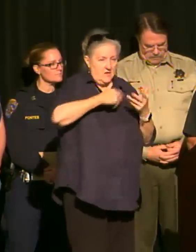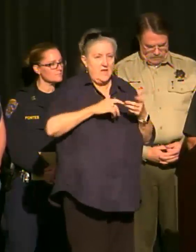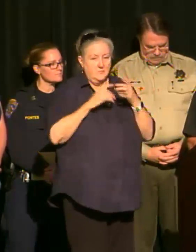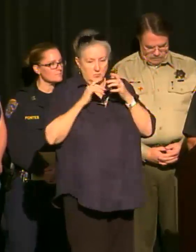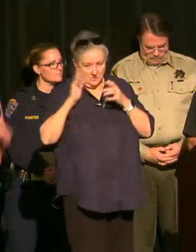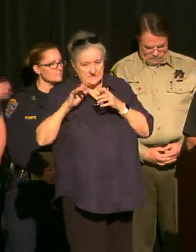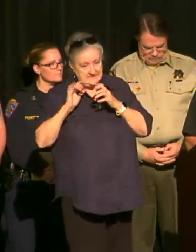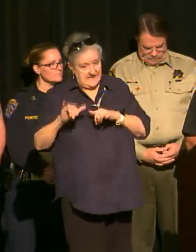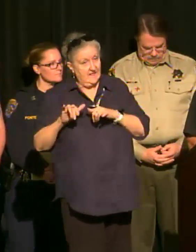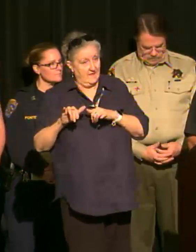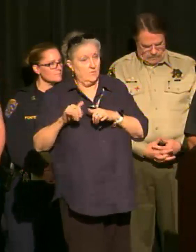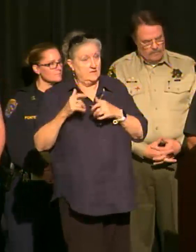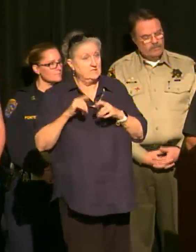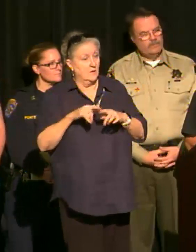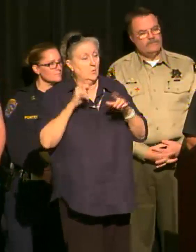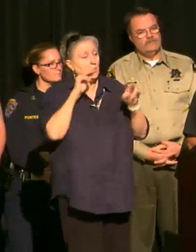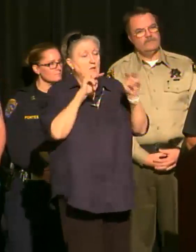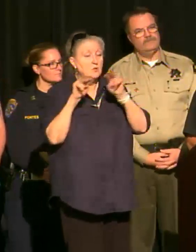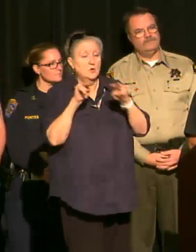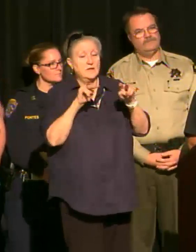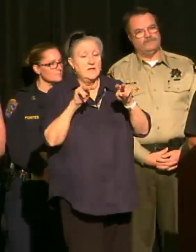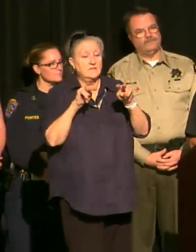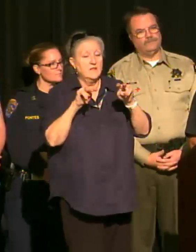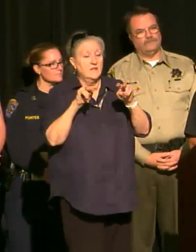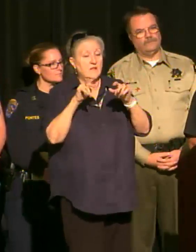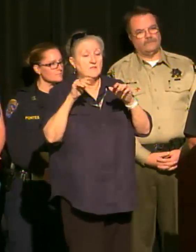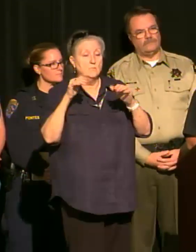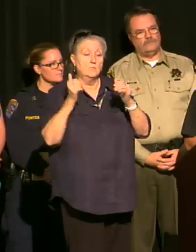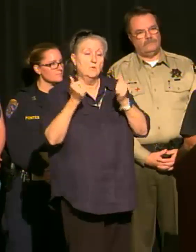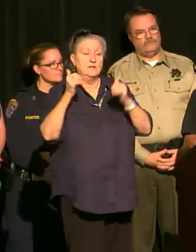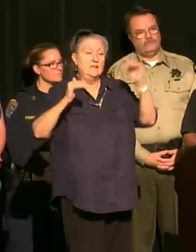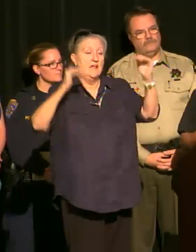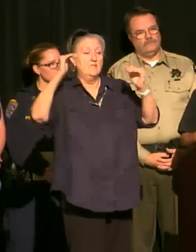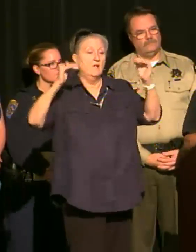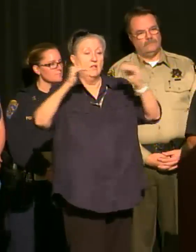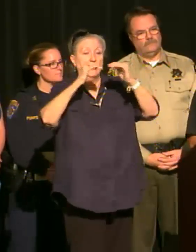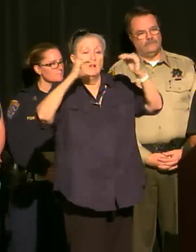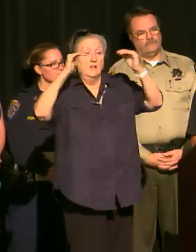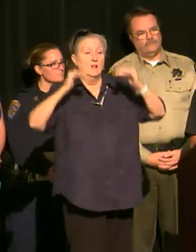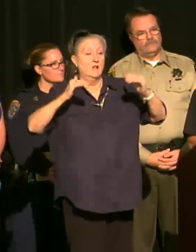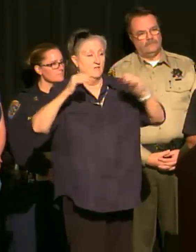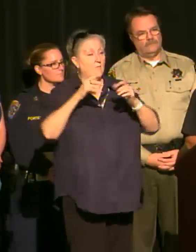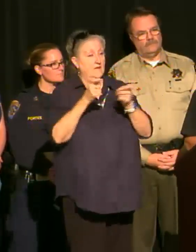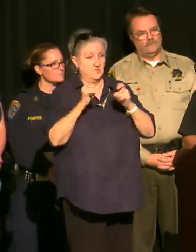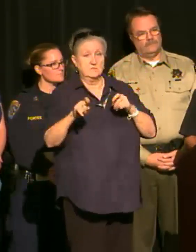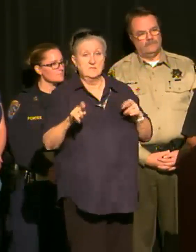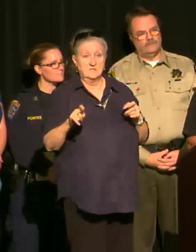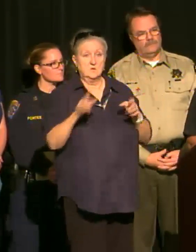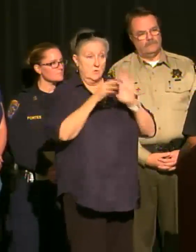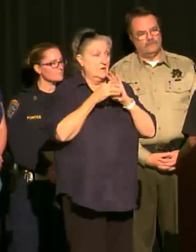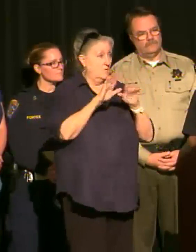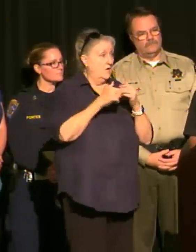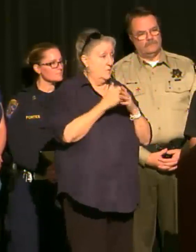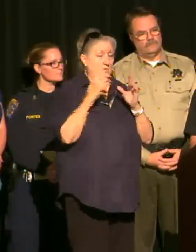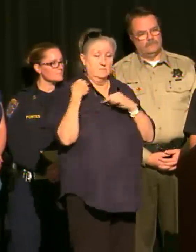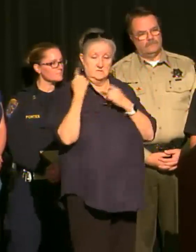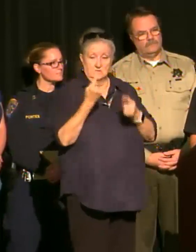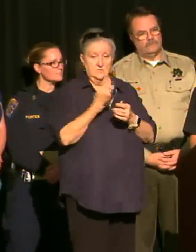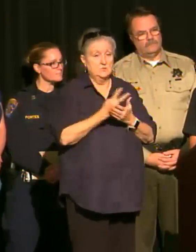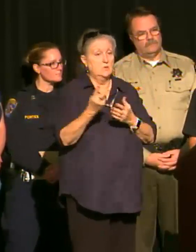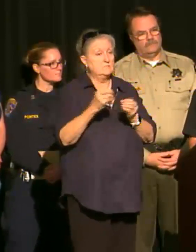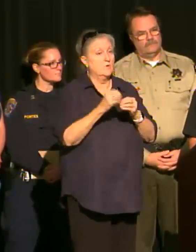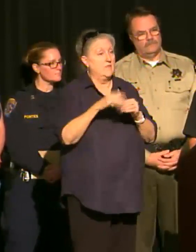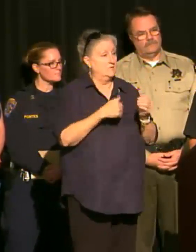what the incident level of management is needed. They'll be coordinating with all the agencies, but we've been together for over 2